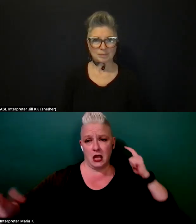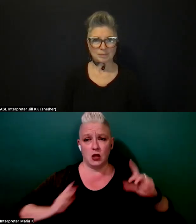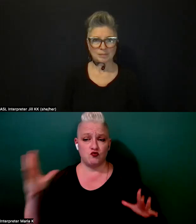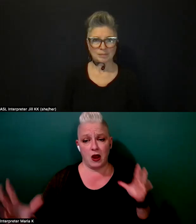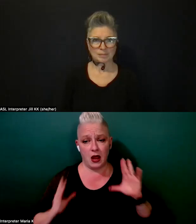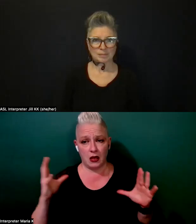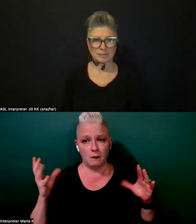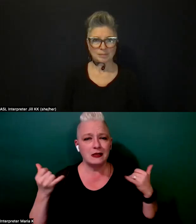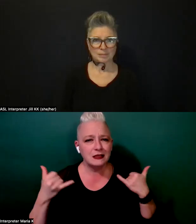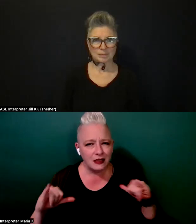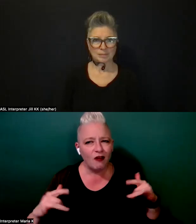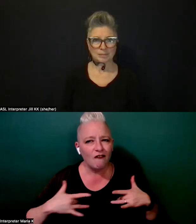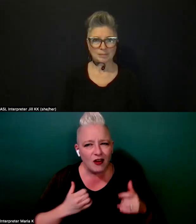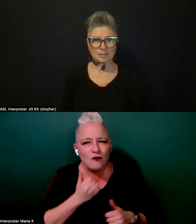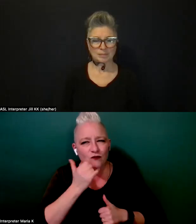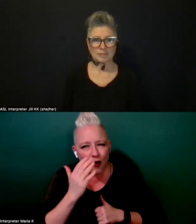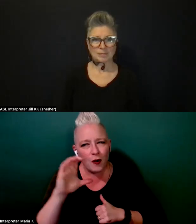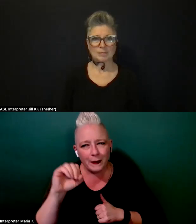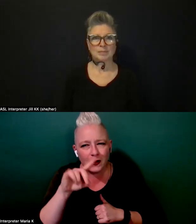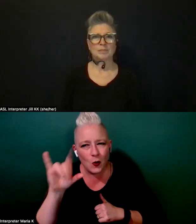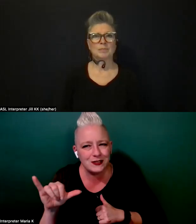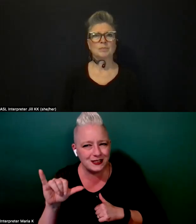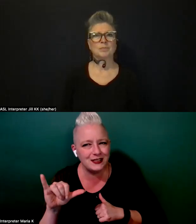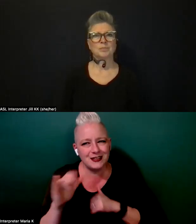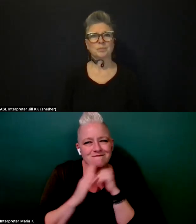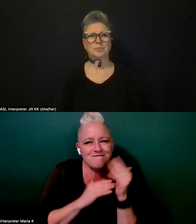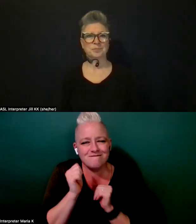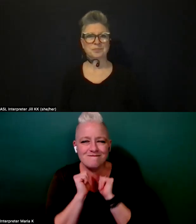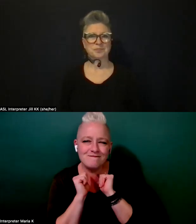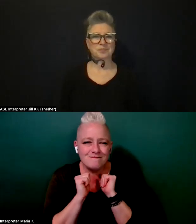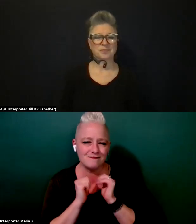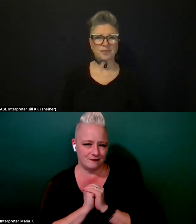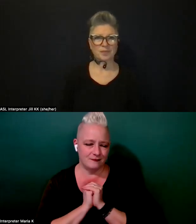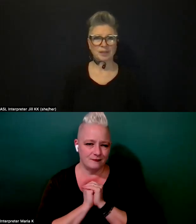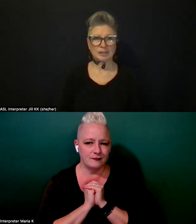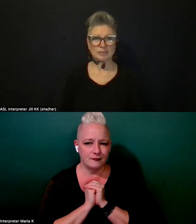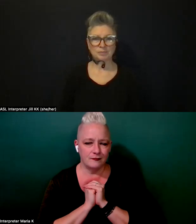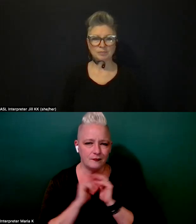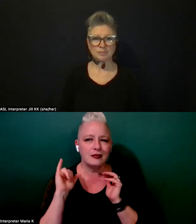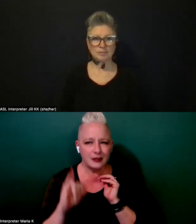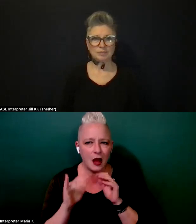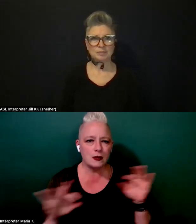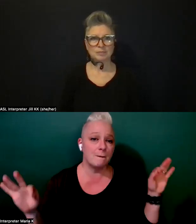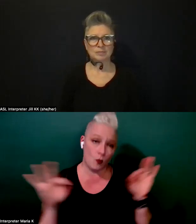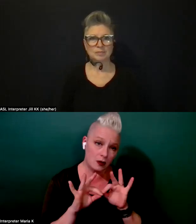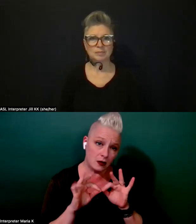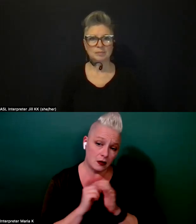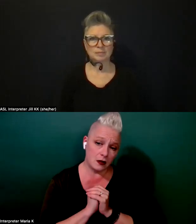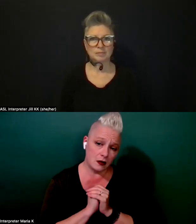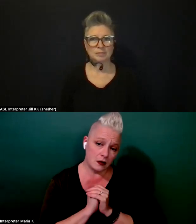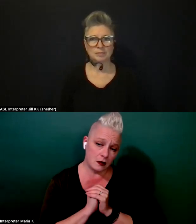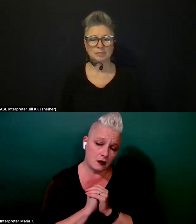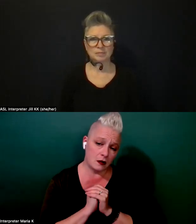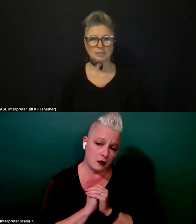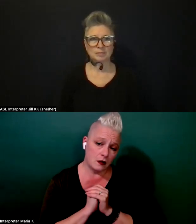still feel like warm and comfortable and cozy. Um, and that was really like important too because